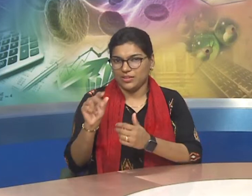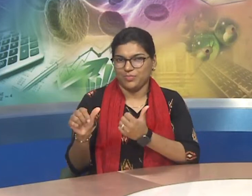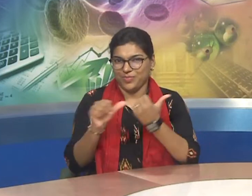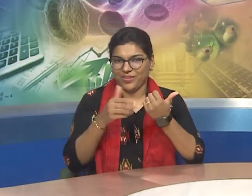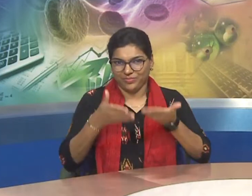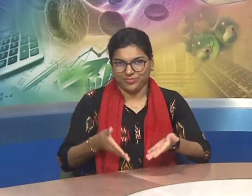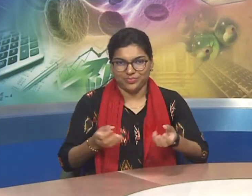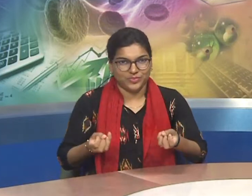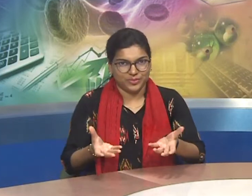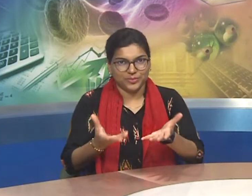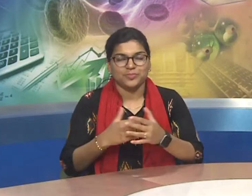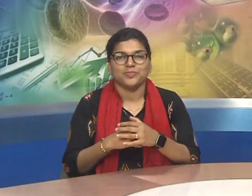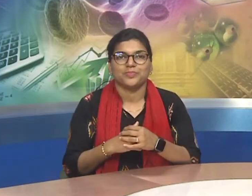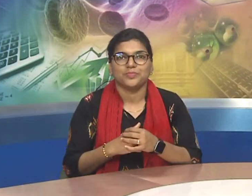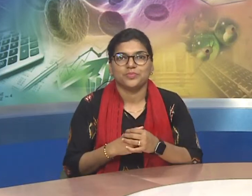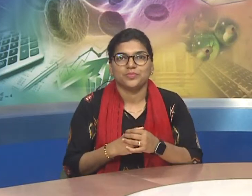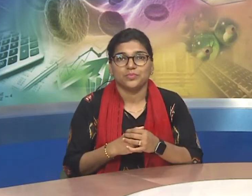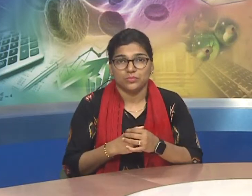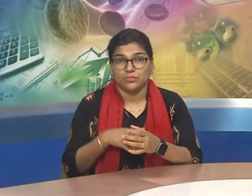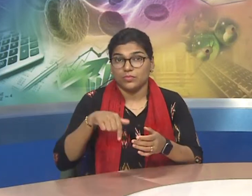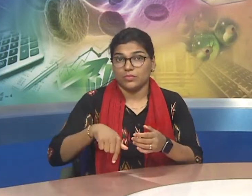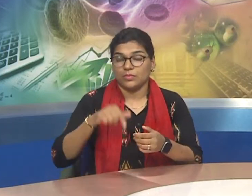So let us now continue after the break.